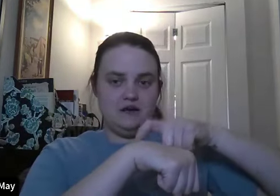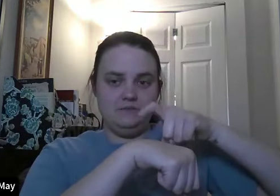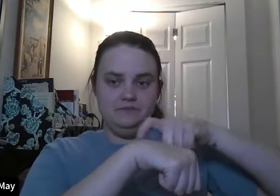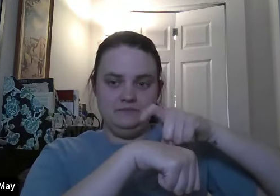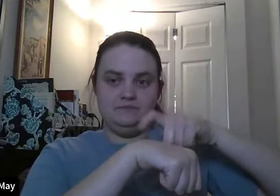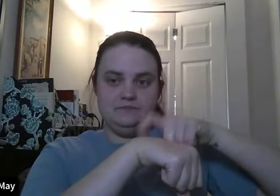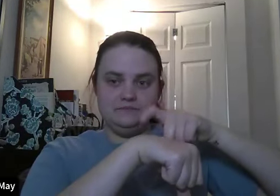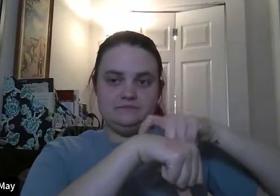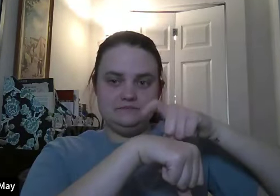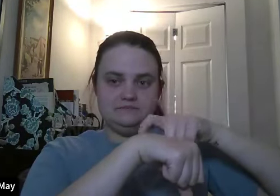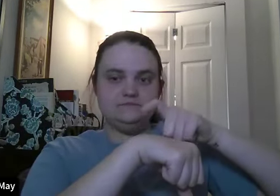time.